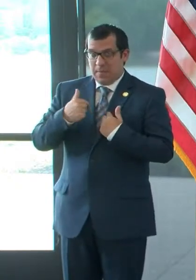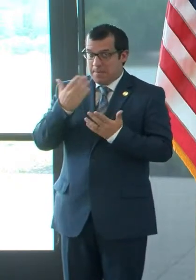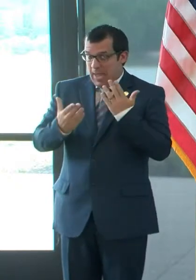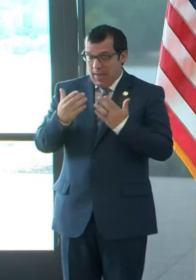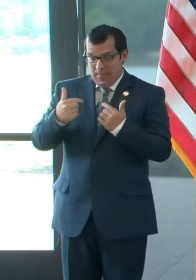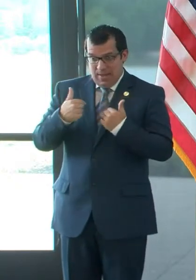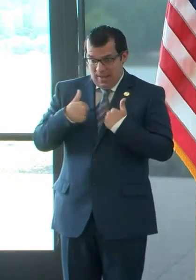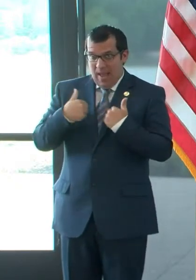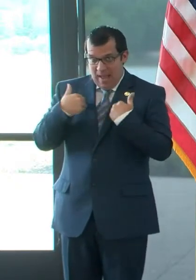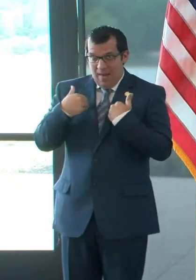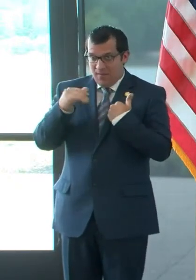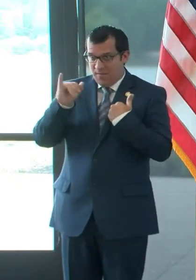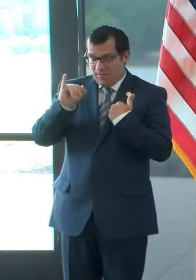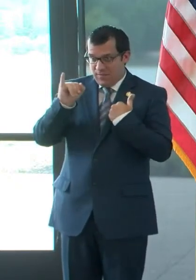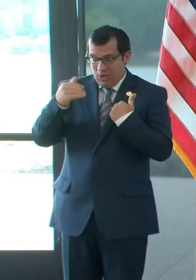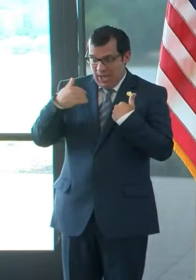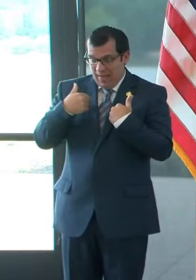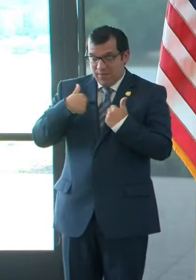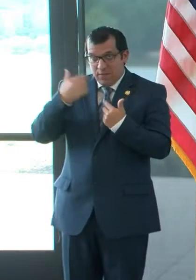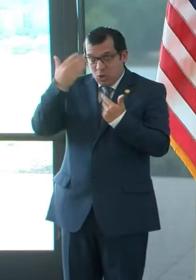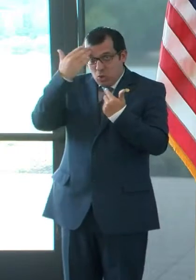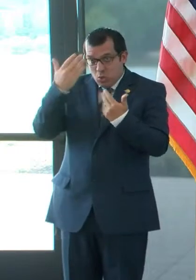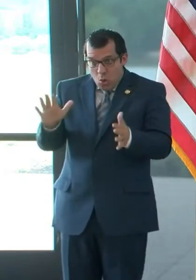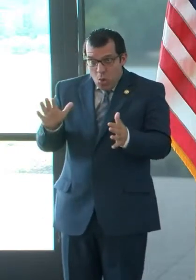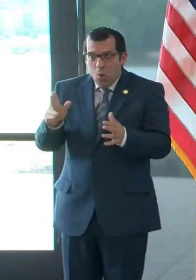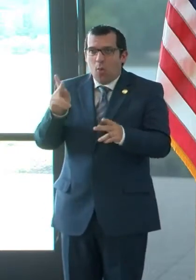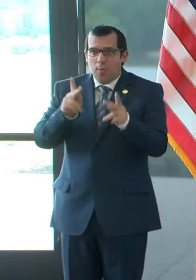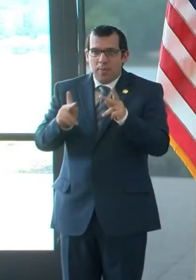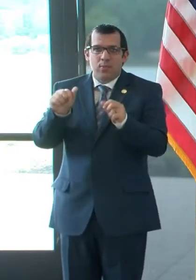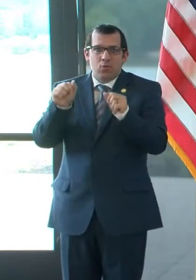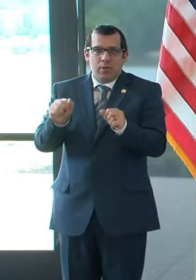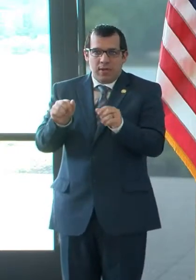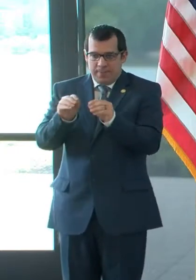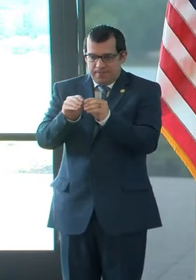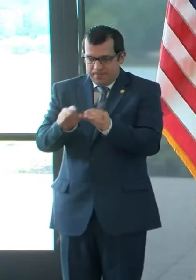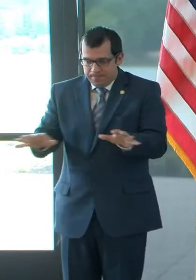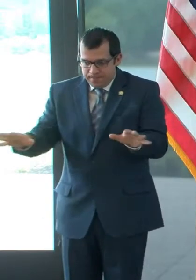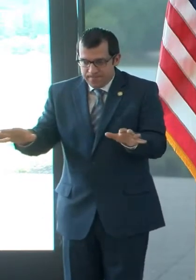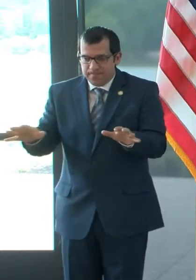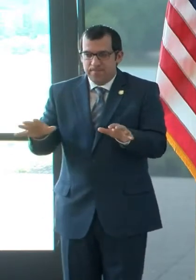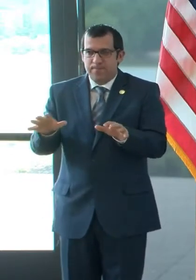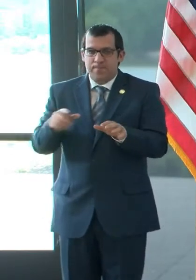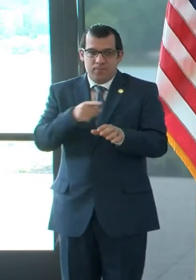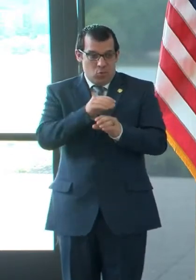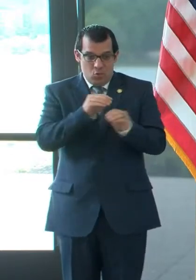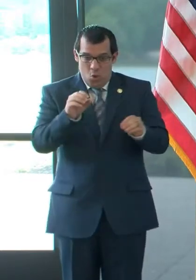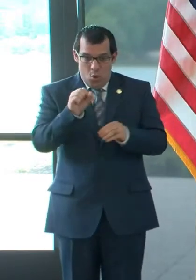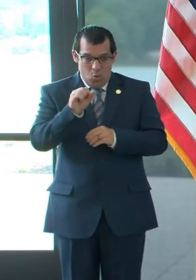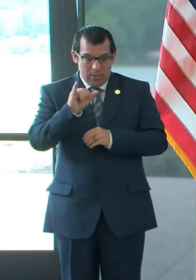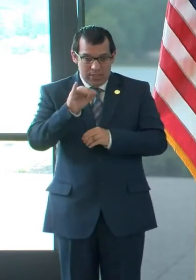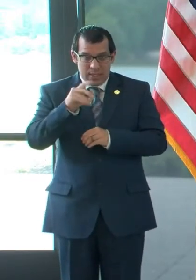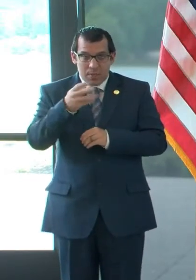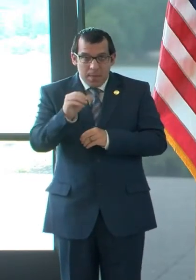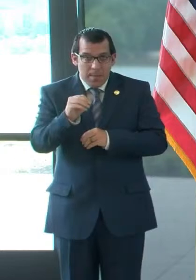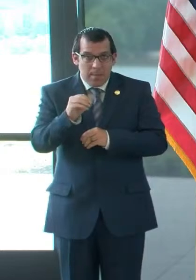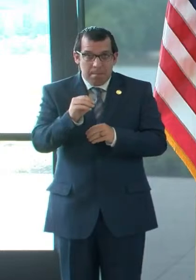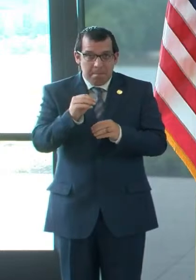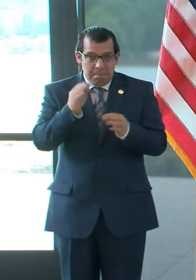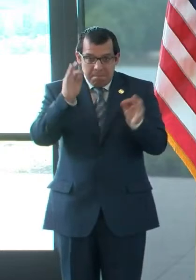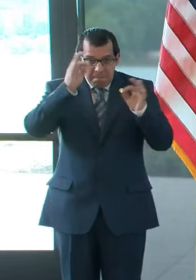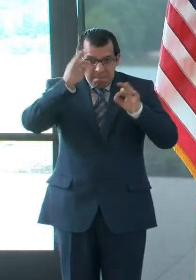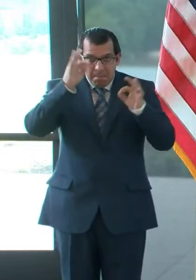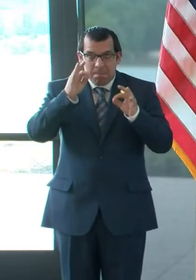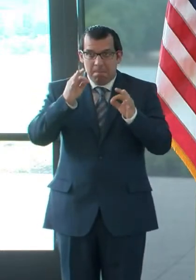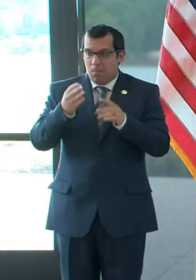not yet know it, because people can spread the virus when they're asymptomatic or before they have